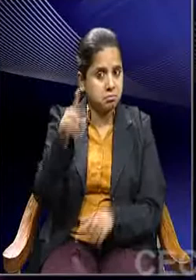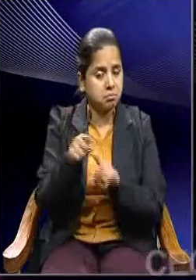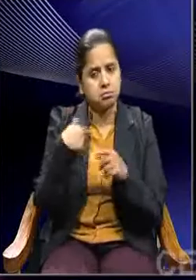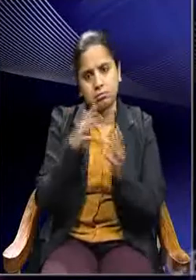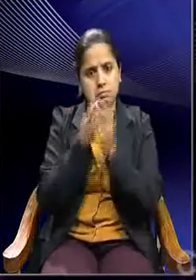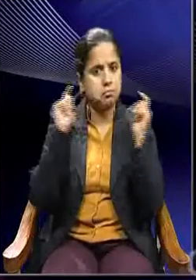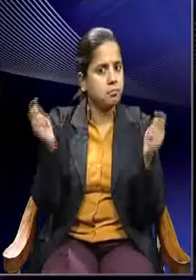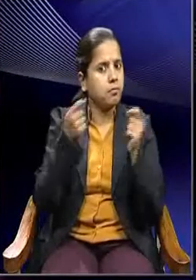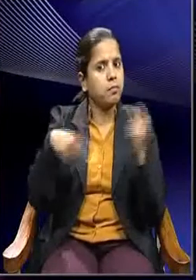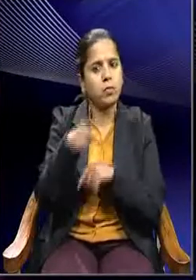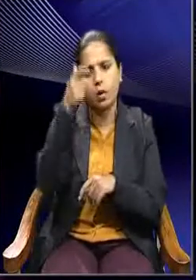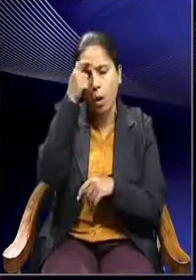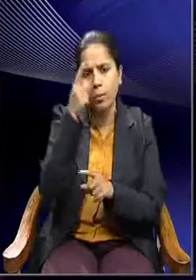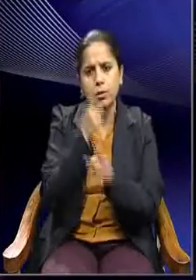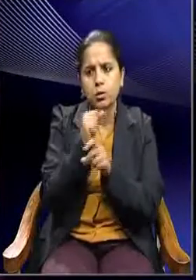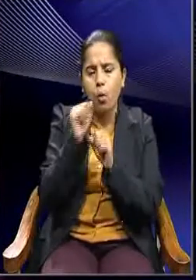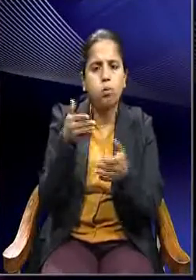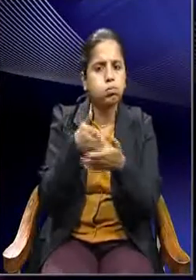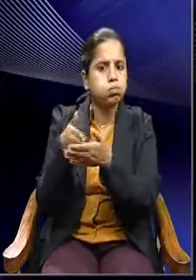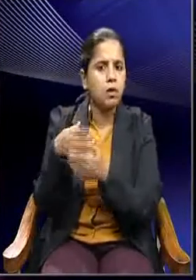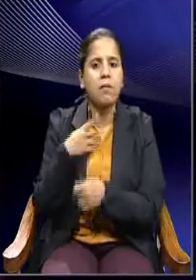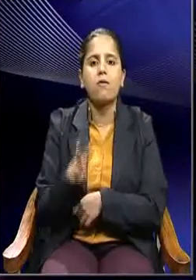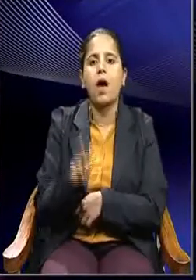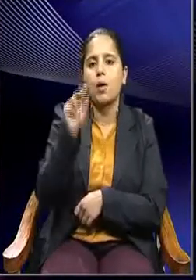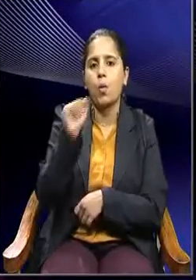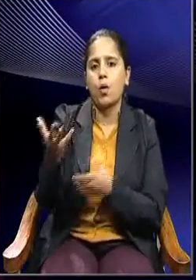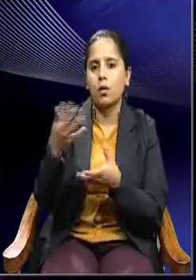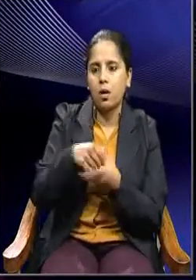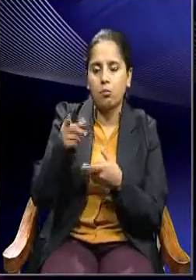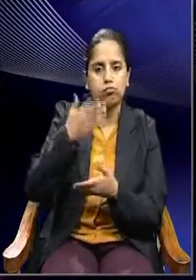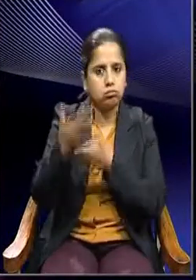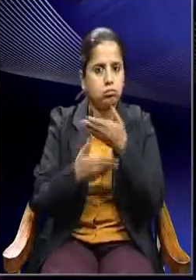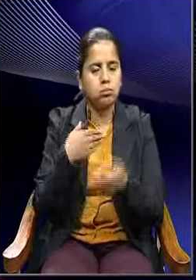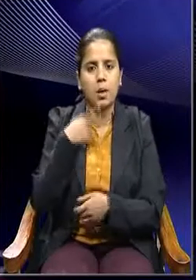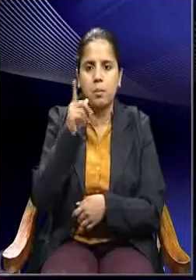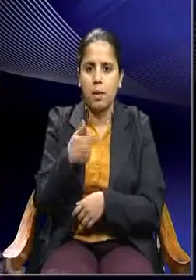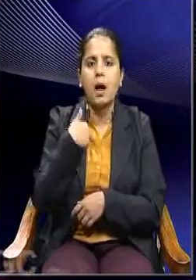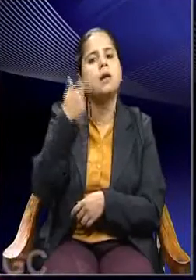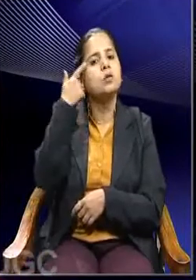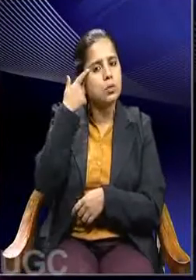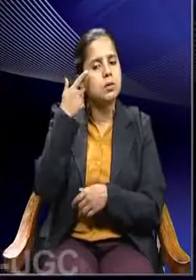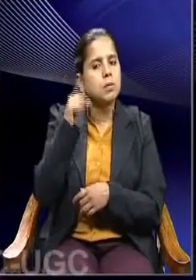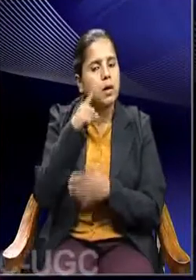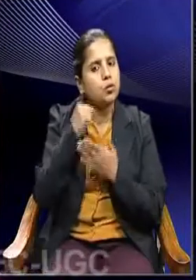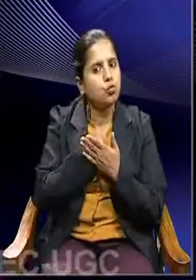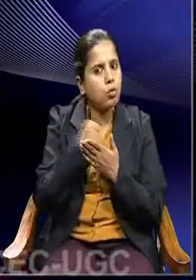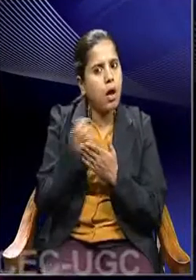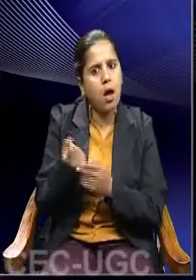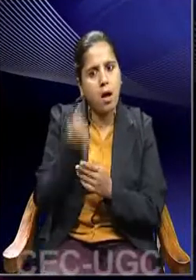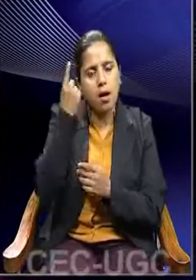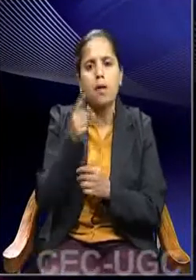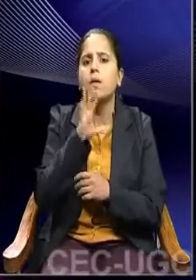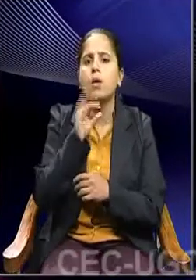celebrate issues of teachers and we value their contribution, we must therefore try to understand that what was